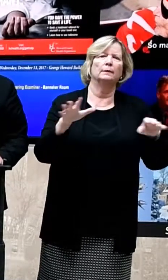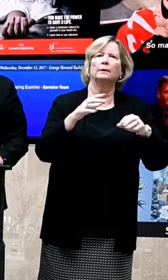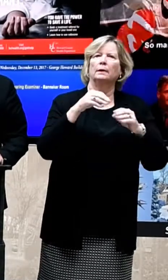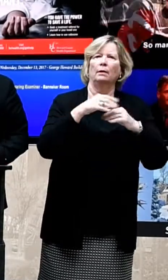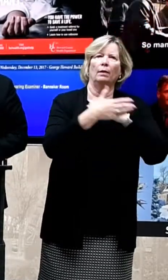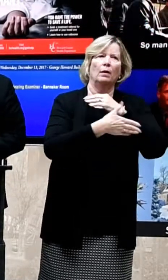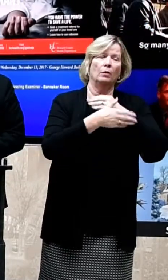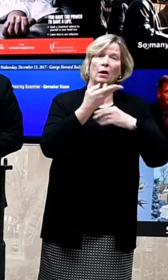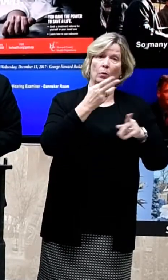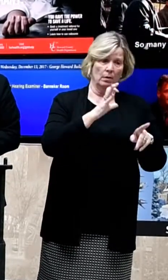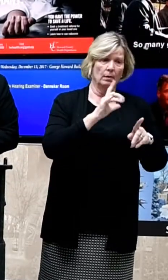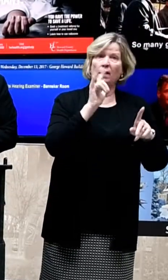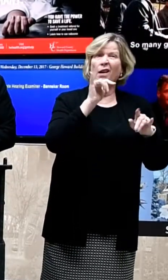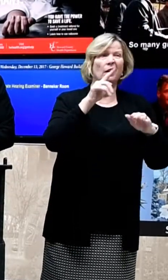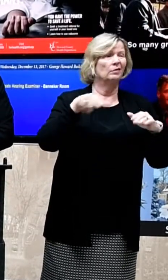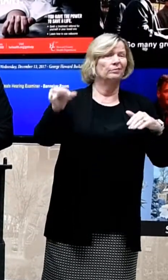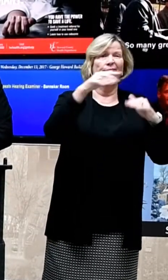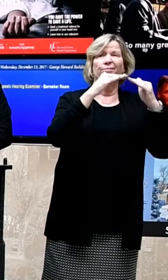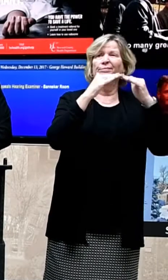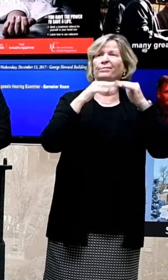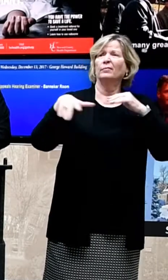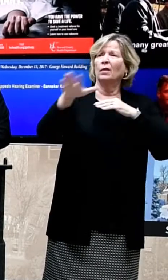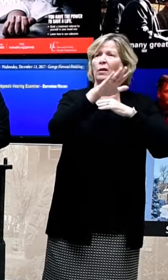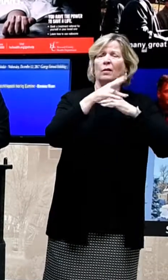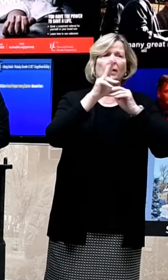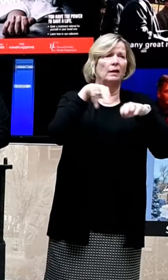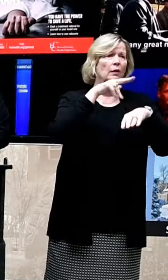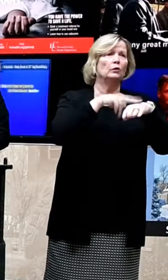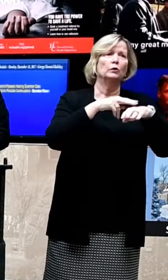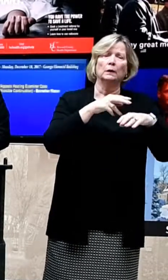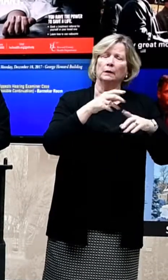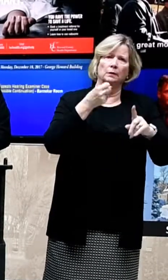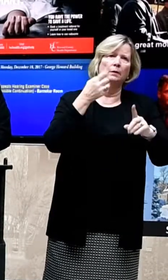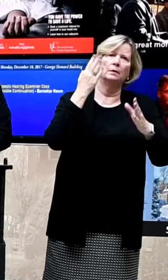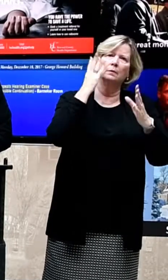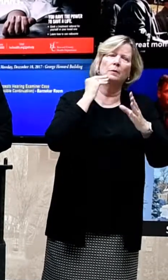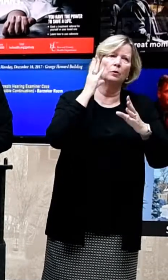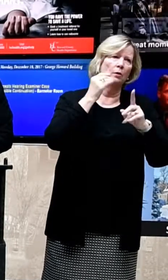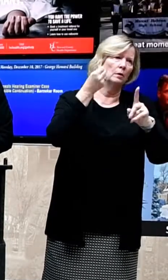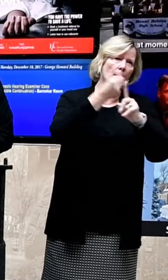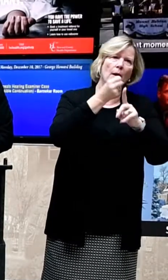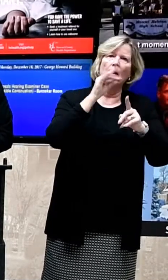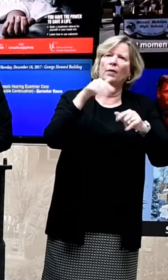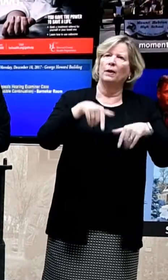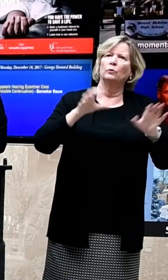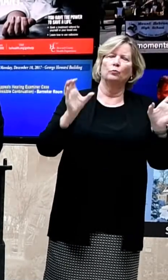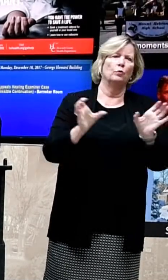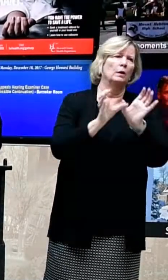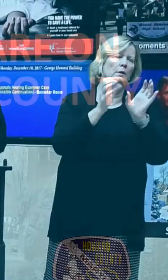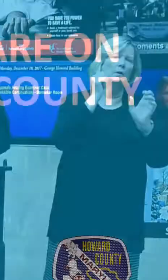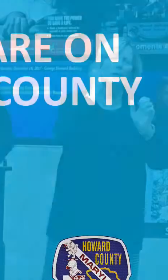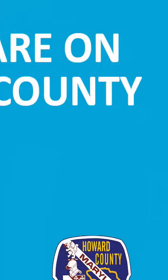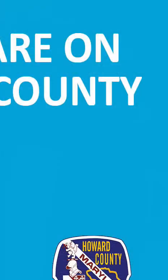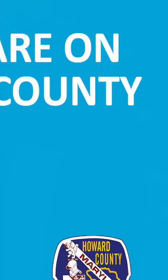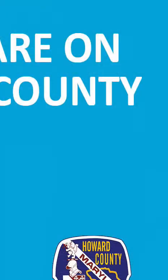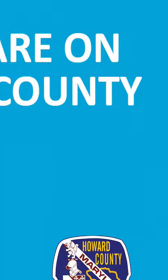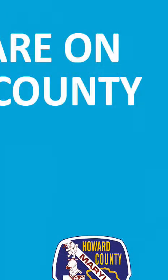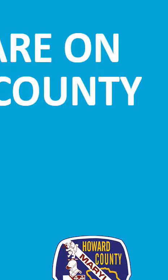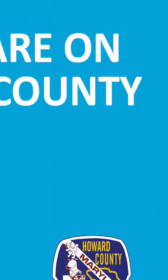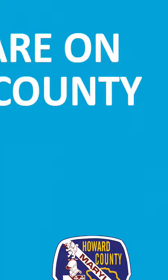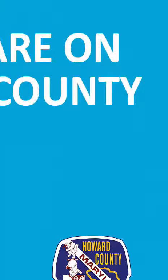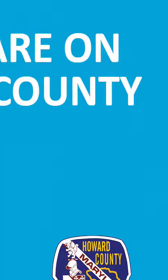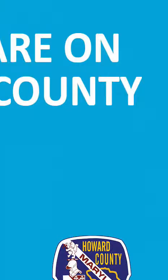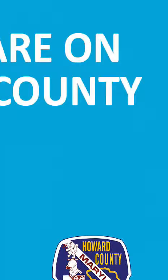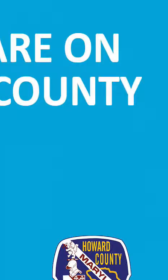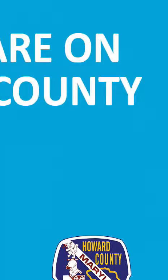country, is experiencing the tragic impact of this crisis every single day. In 2017,